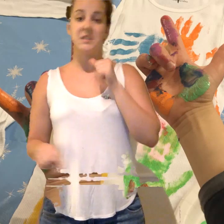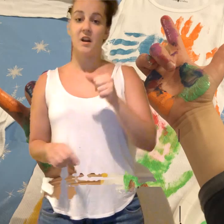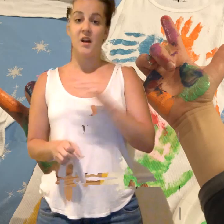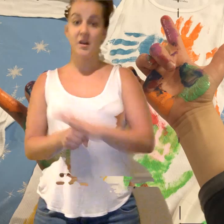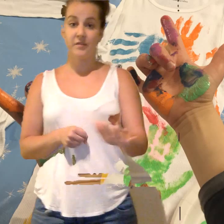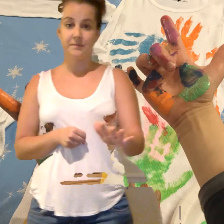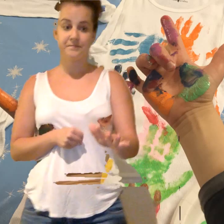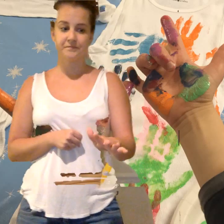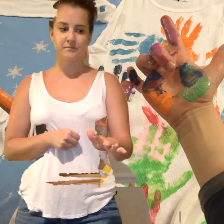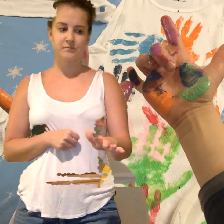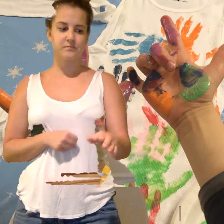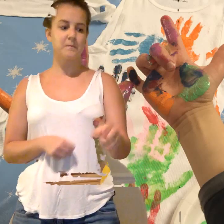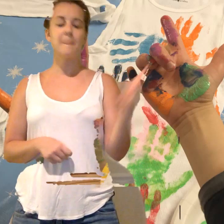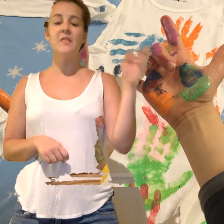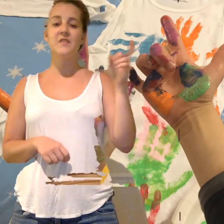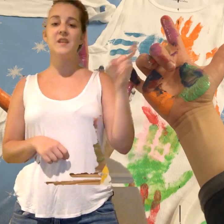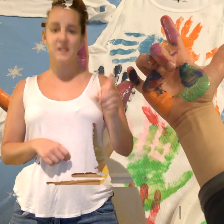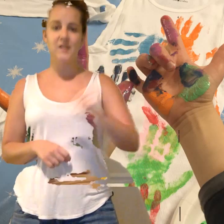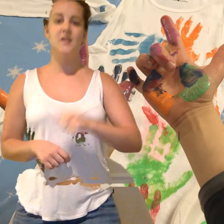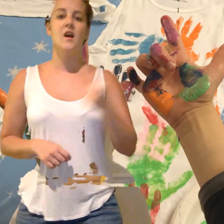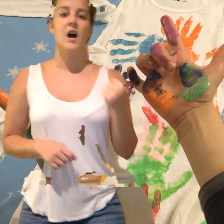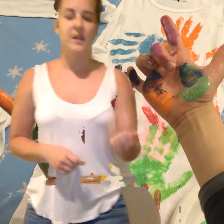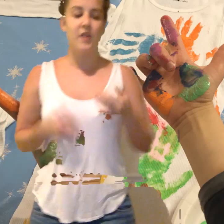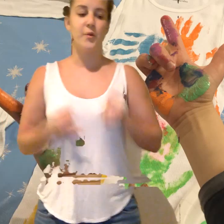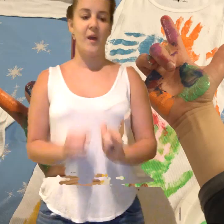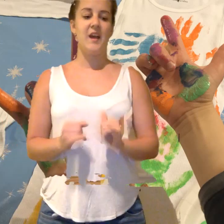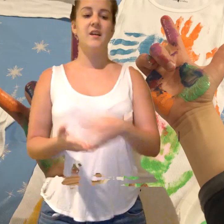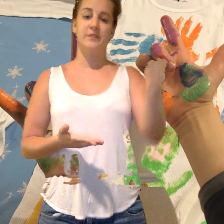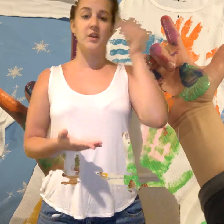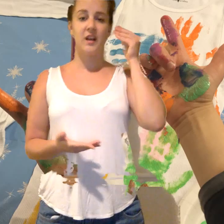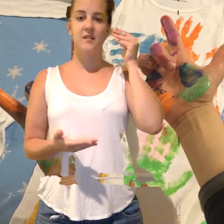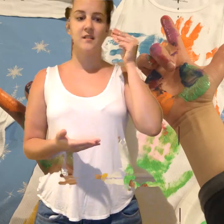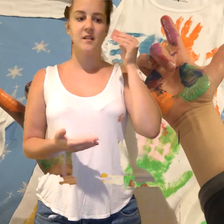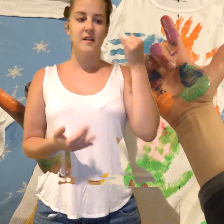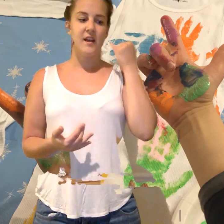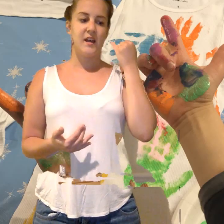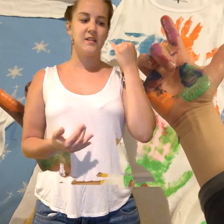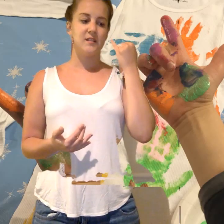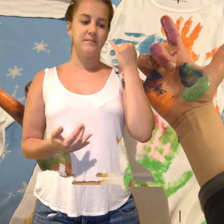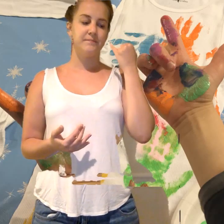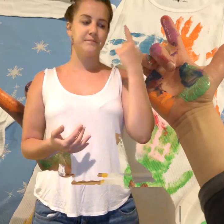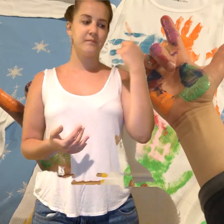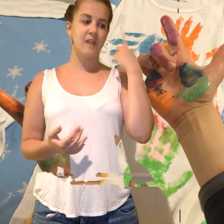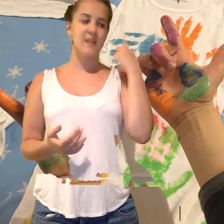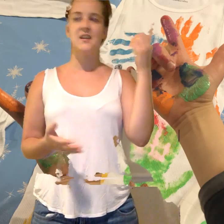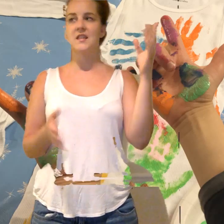not enough, then they need another way of learning it. And I think